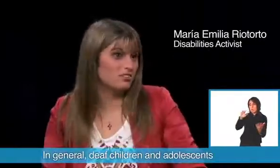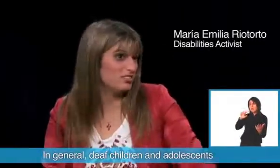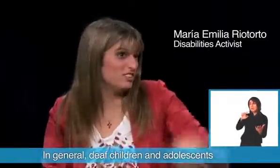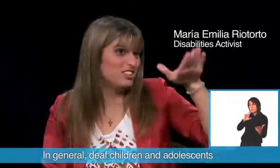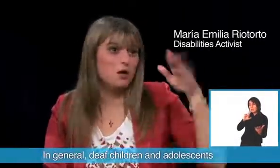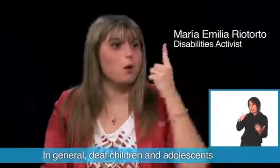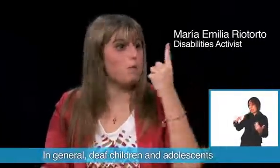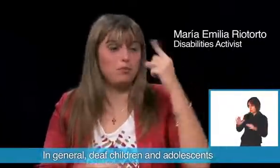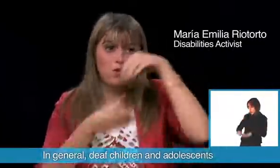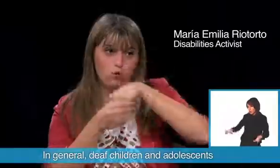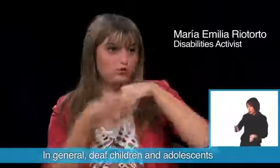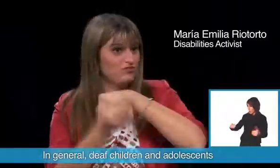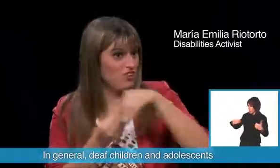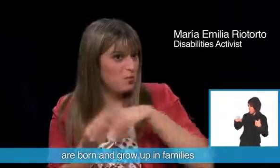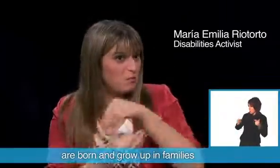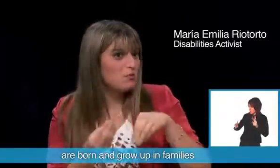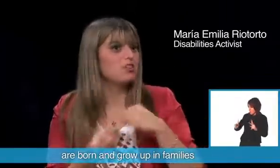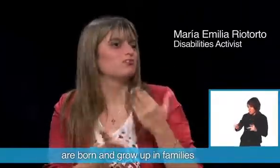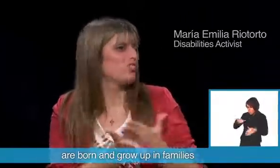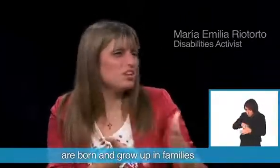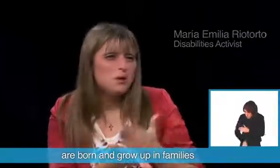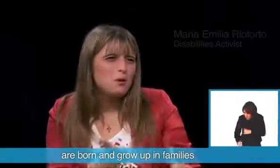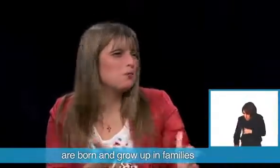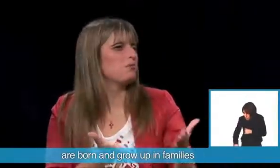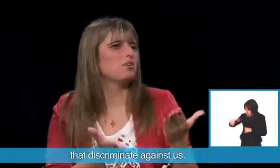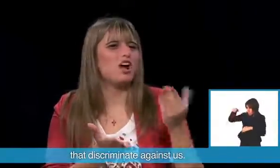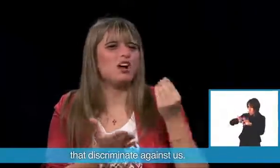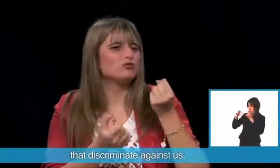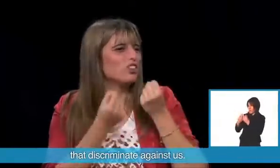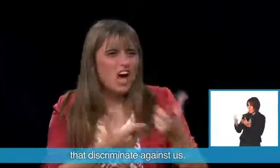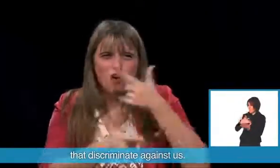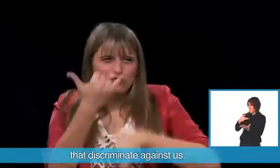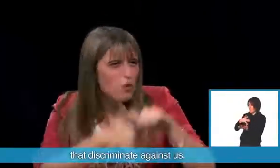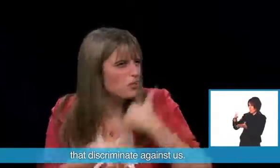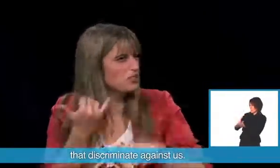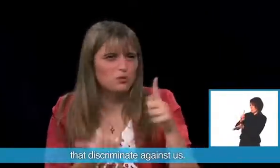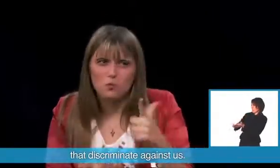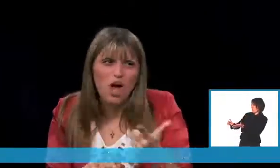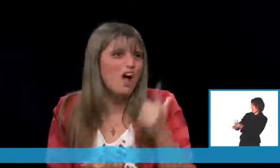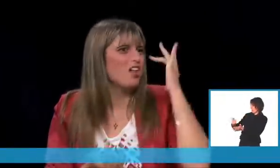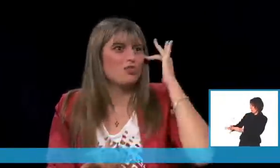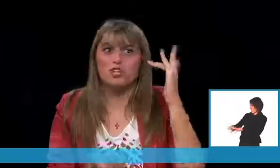In general, deaf children and adolescents are born and grow up in families that discriminate against us.